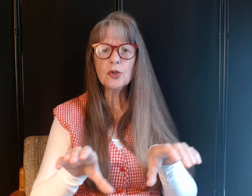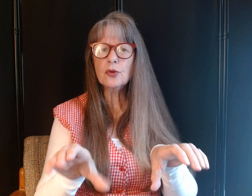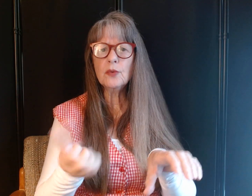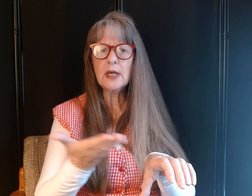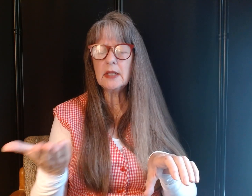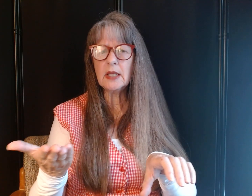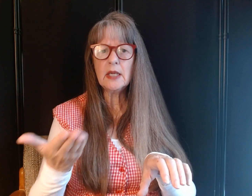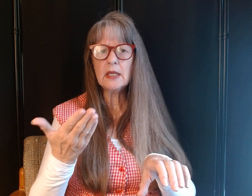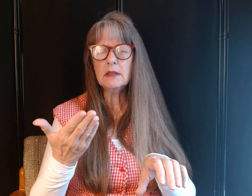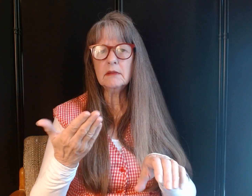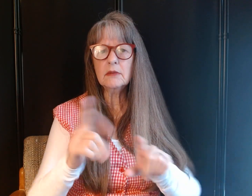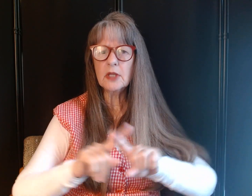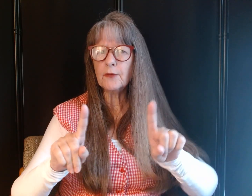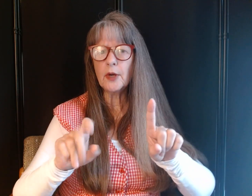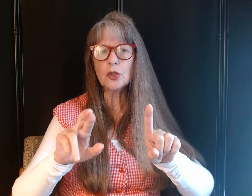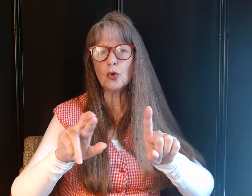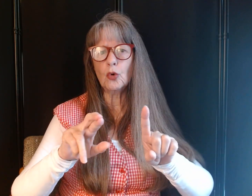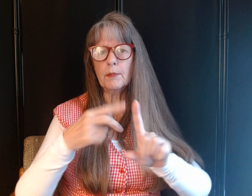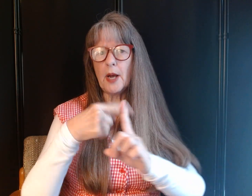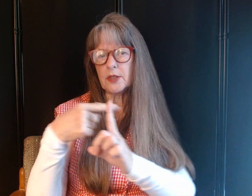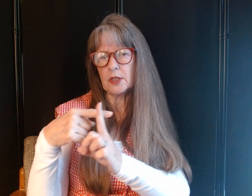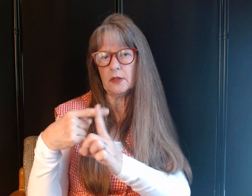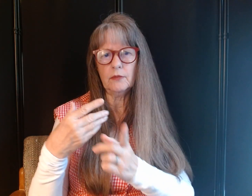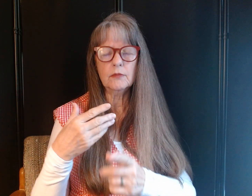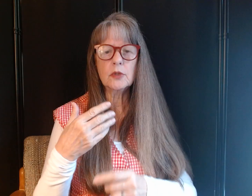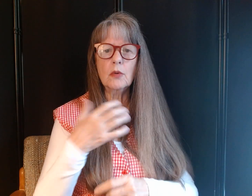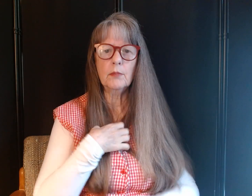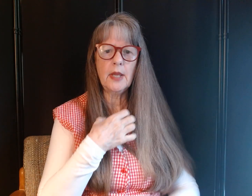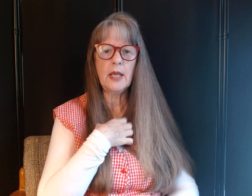do anything different or positive. So complain,